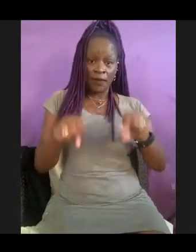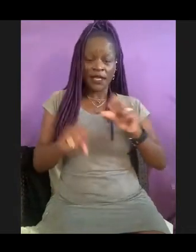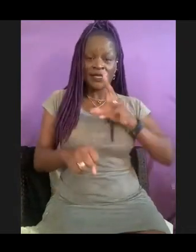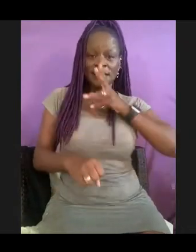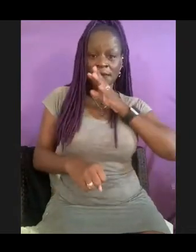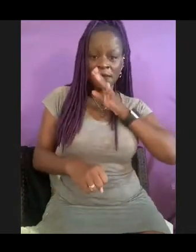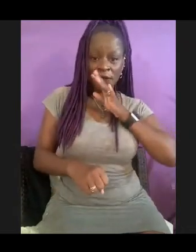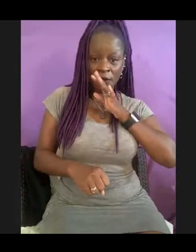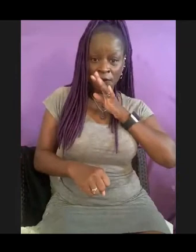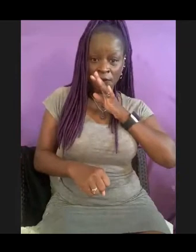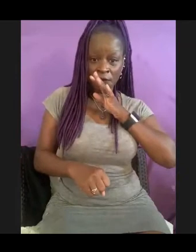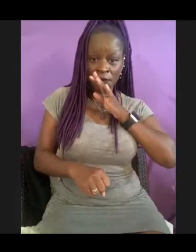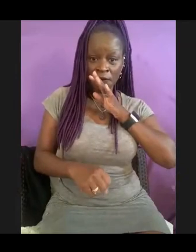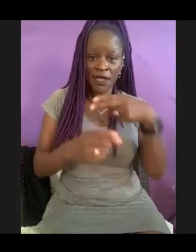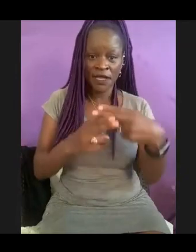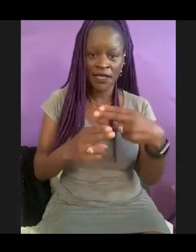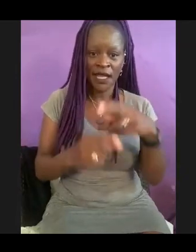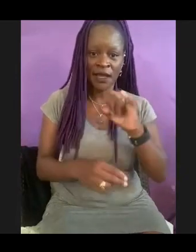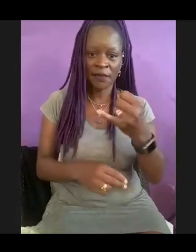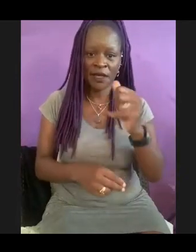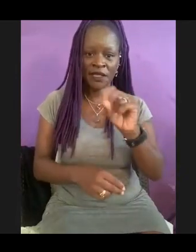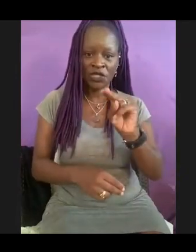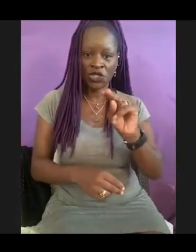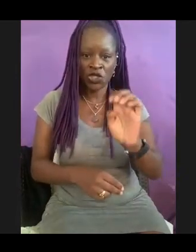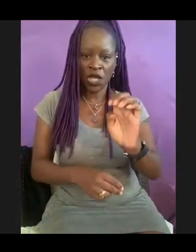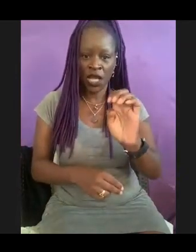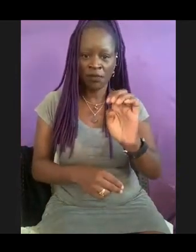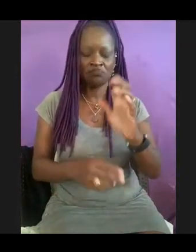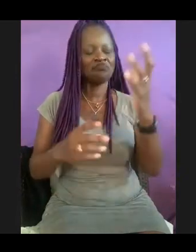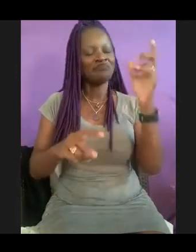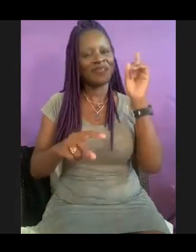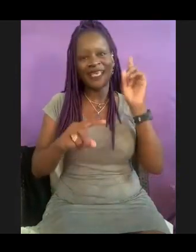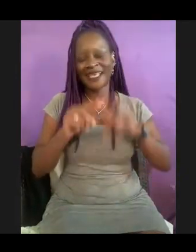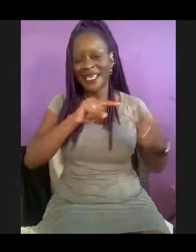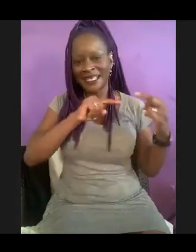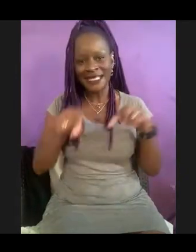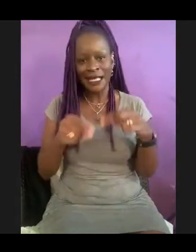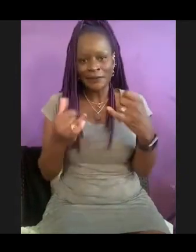will not be able to join us today due to some emergency.